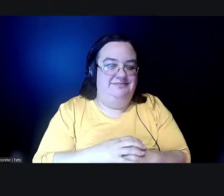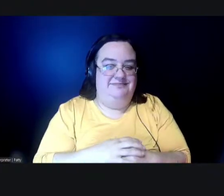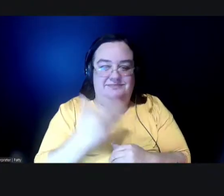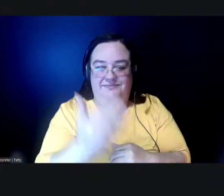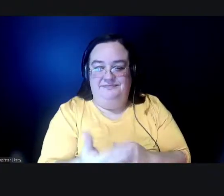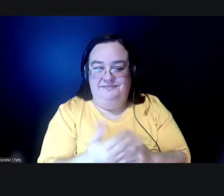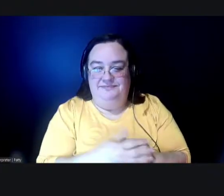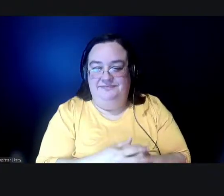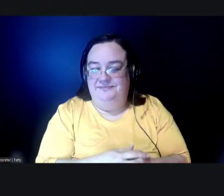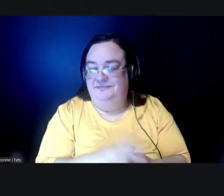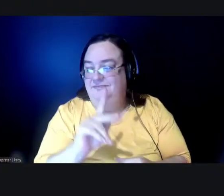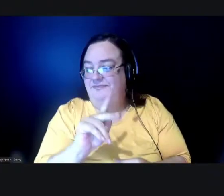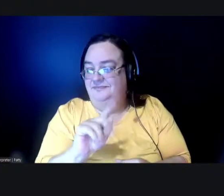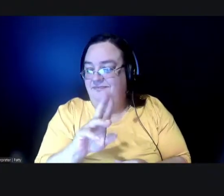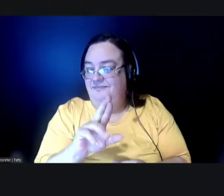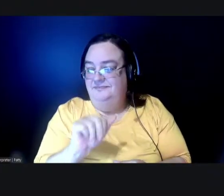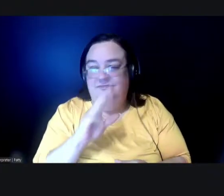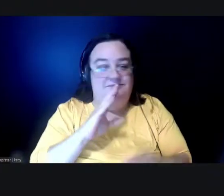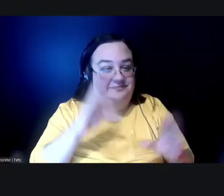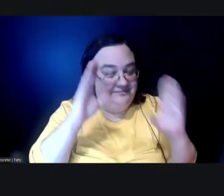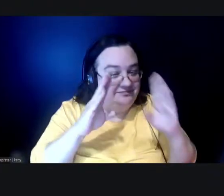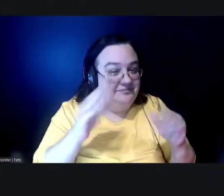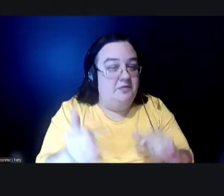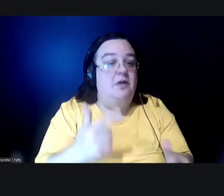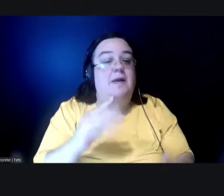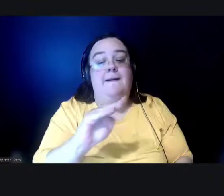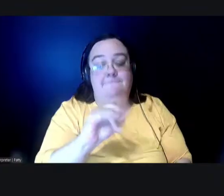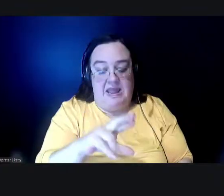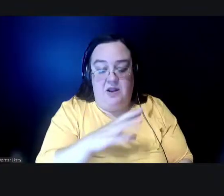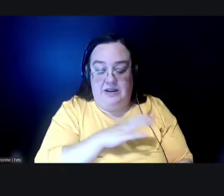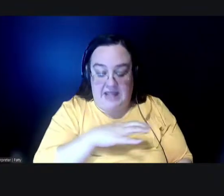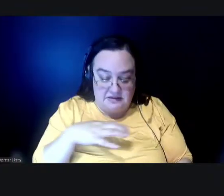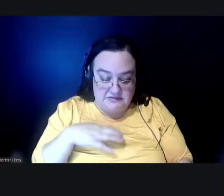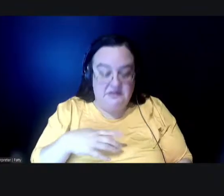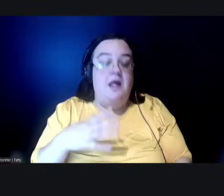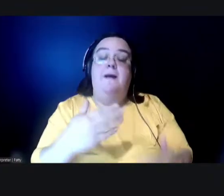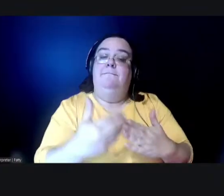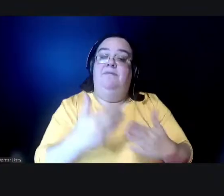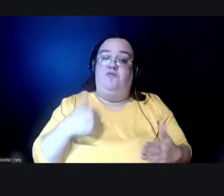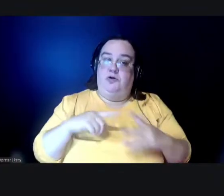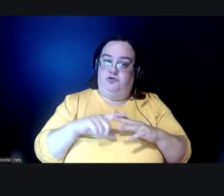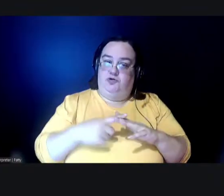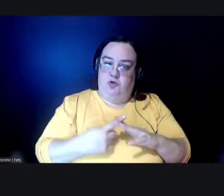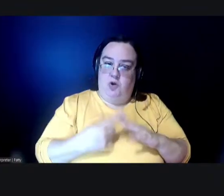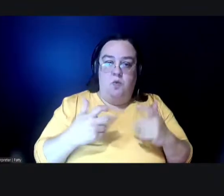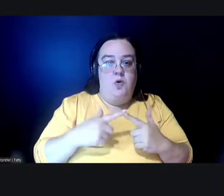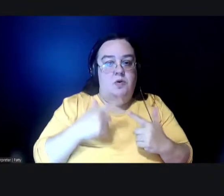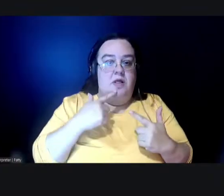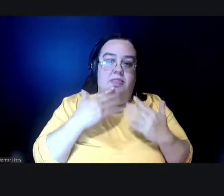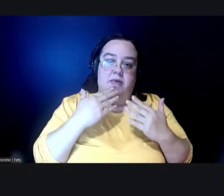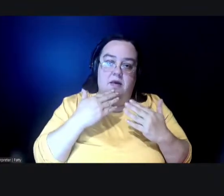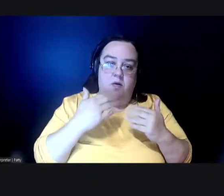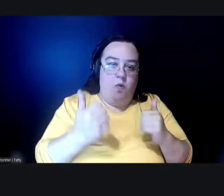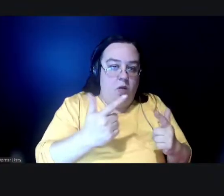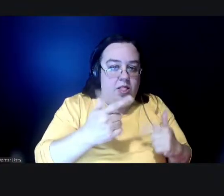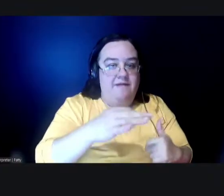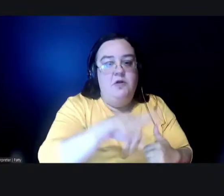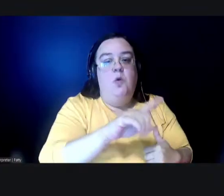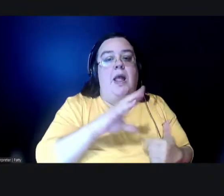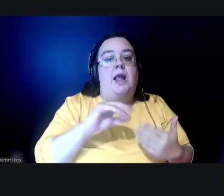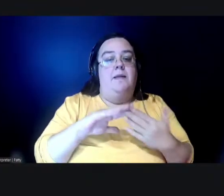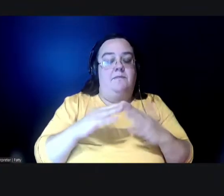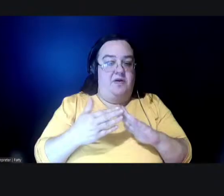Okay. Good evening, everyone. Mayor, Council, before I start, I just want to thank all of you and the community for